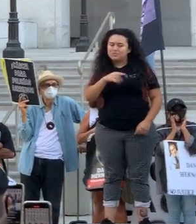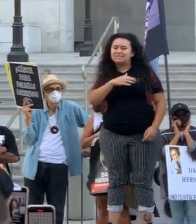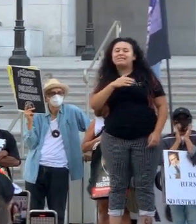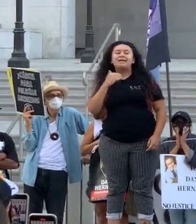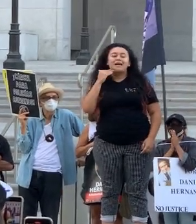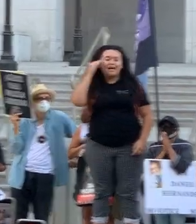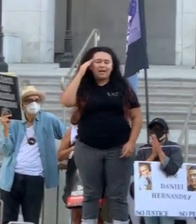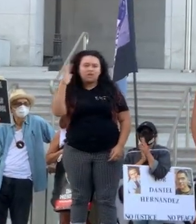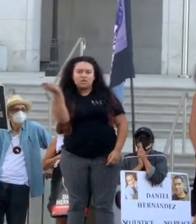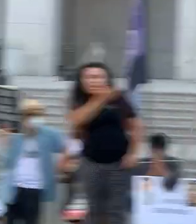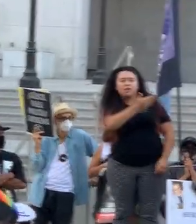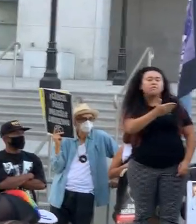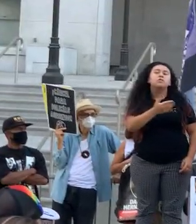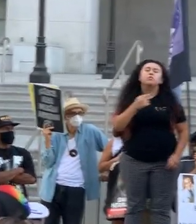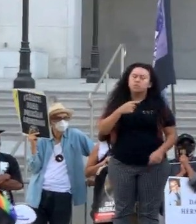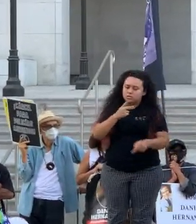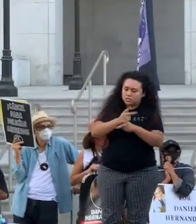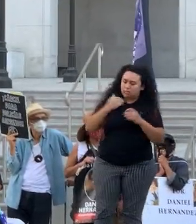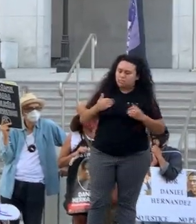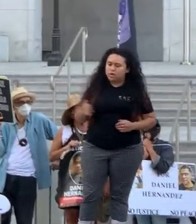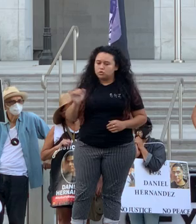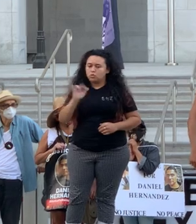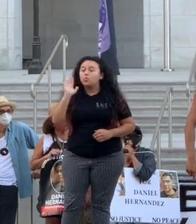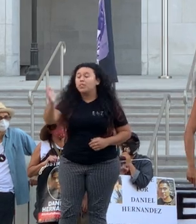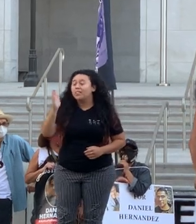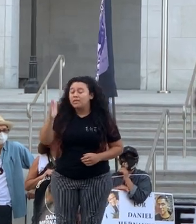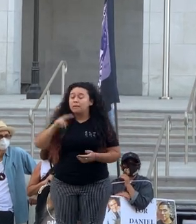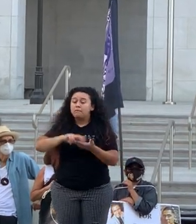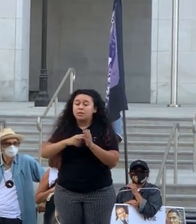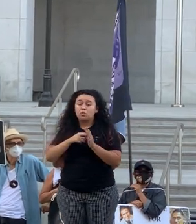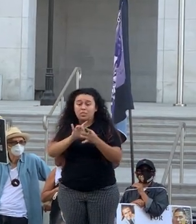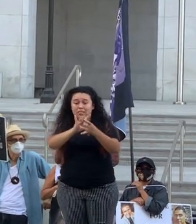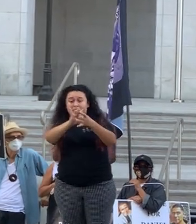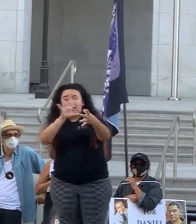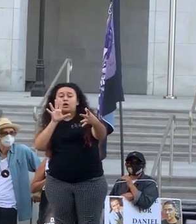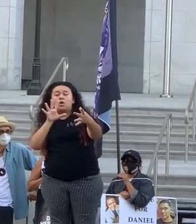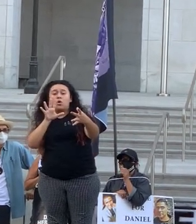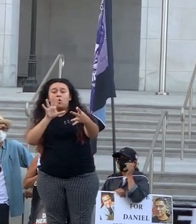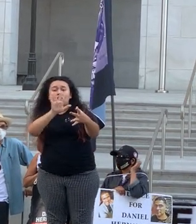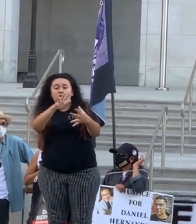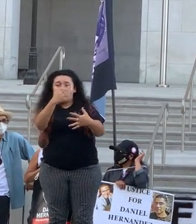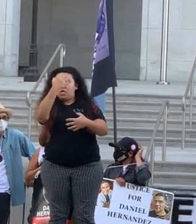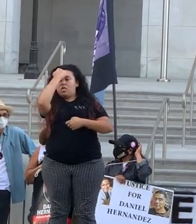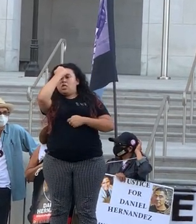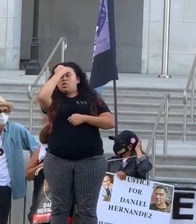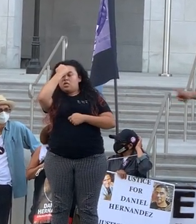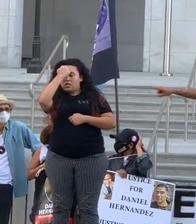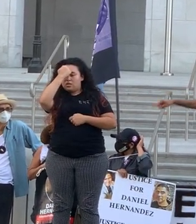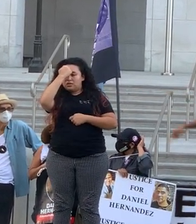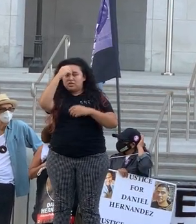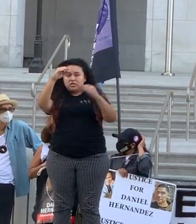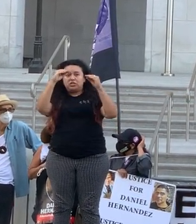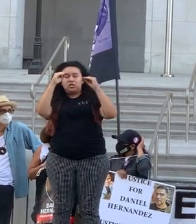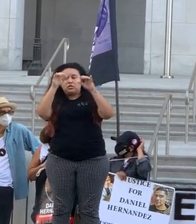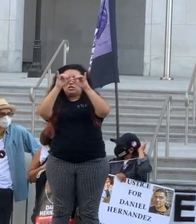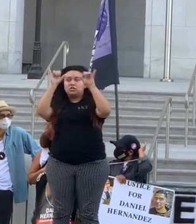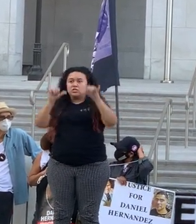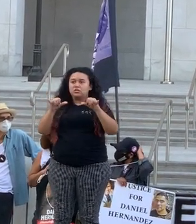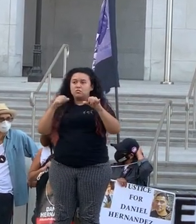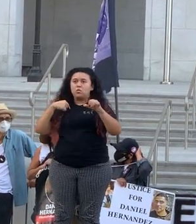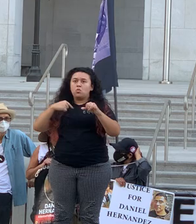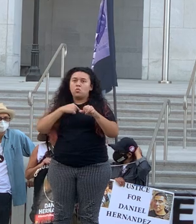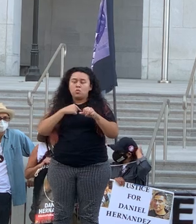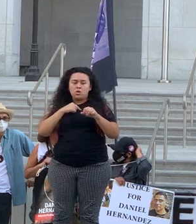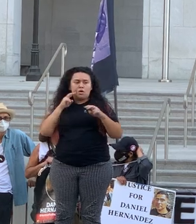And we will. And that means that we have to let go of the teachings of a system that would make us look at each other as less.